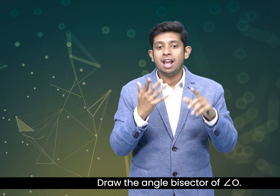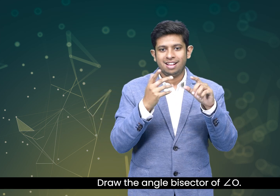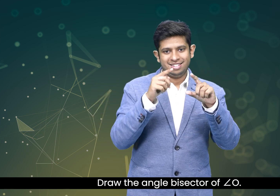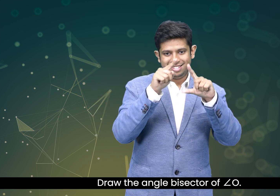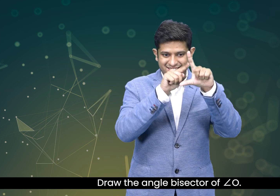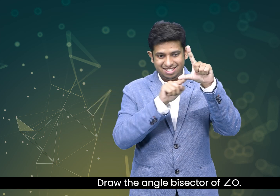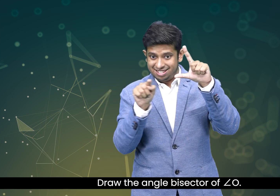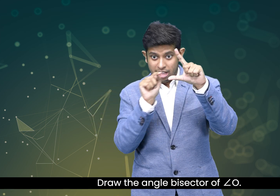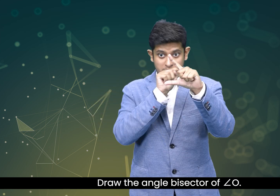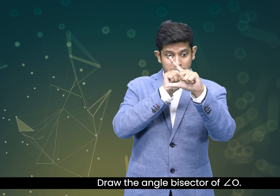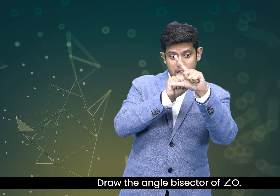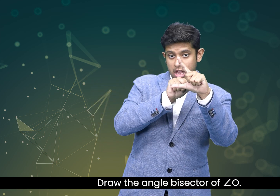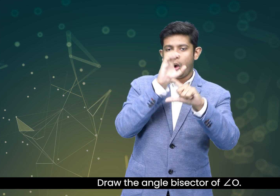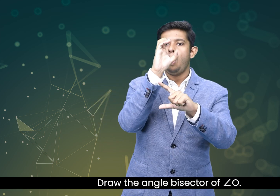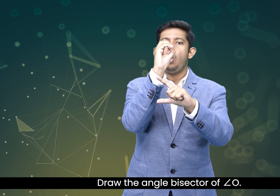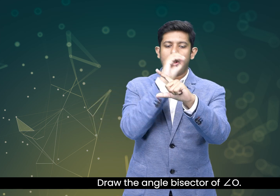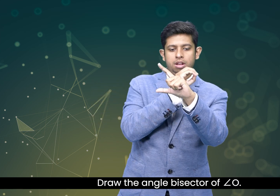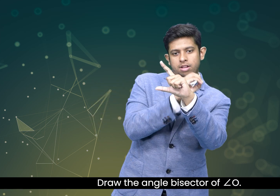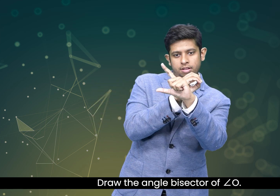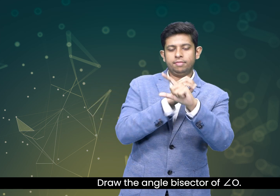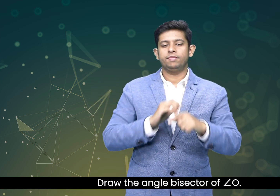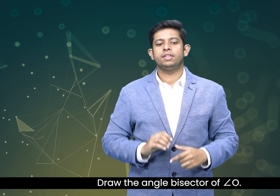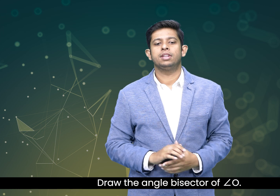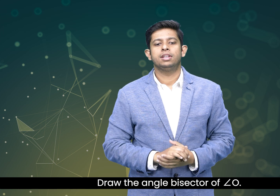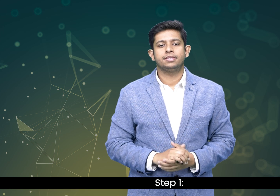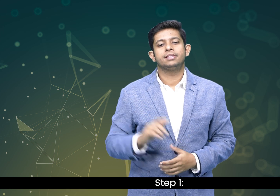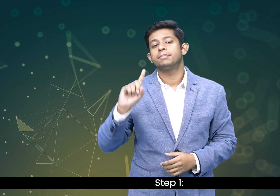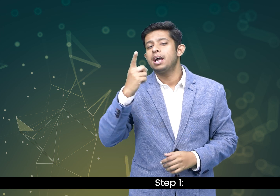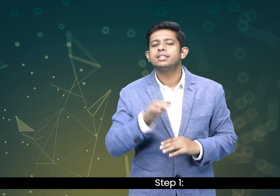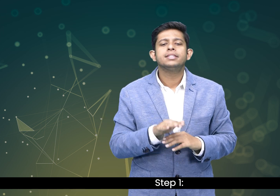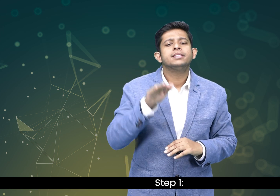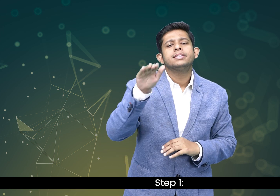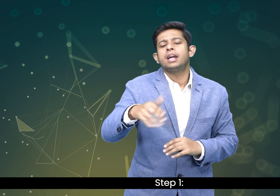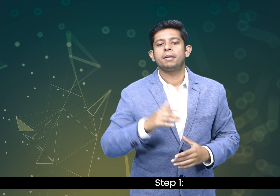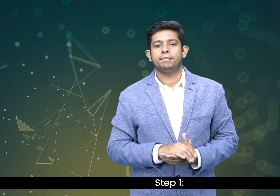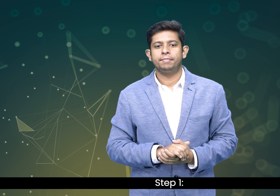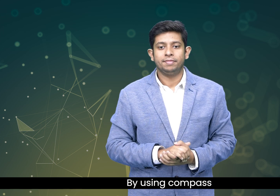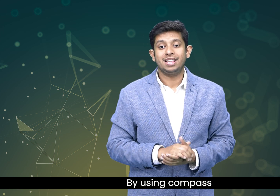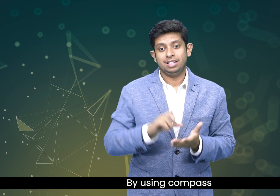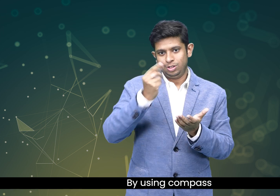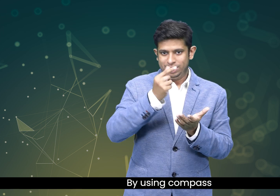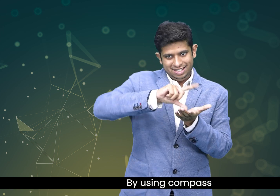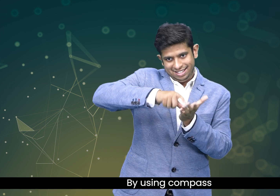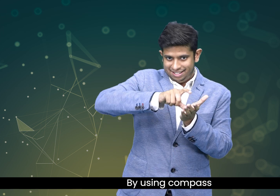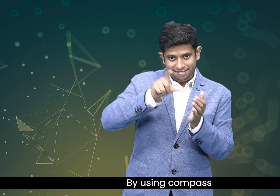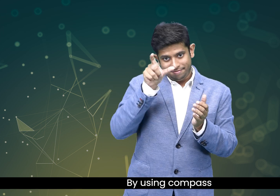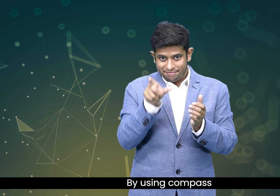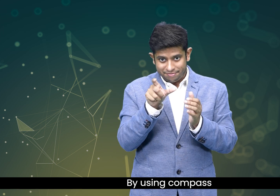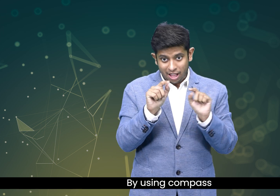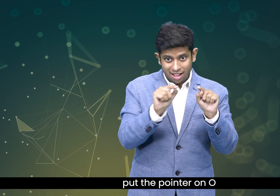Draw the angle bisector of angle O. Step 1. By using compass, put